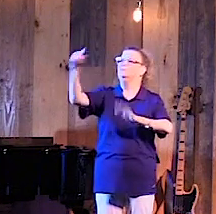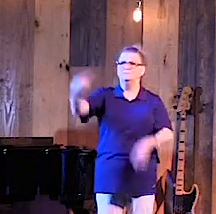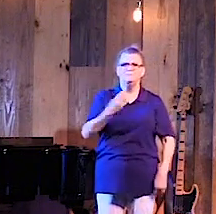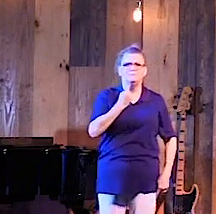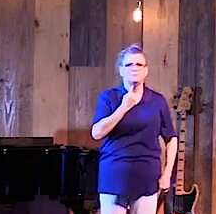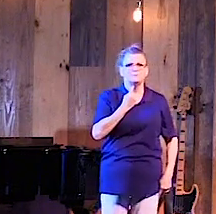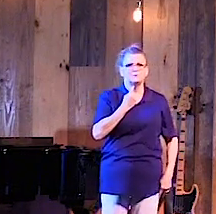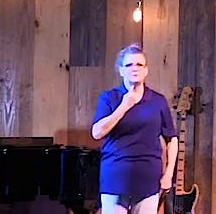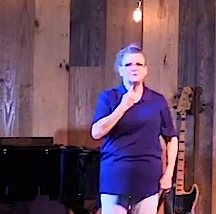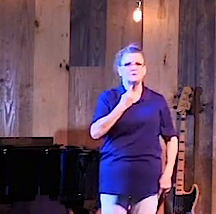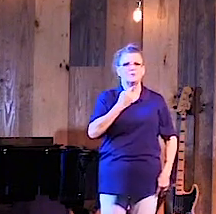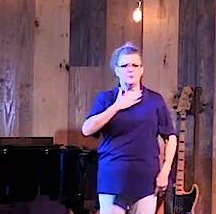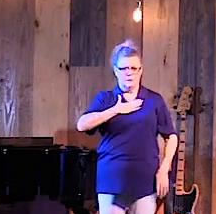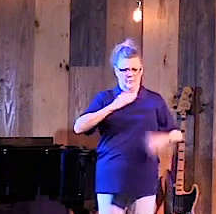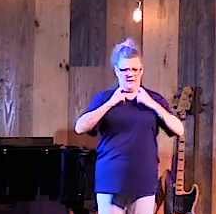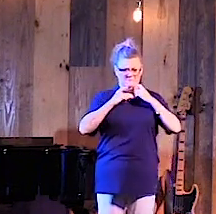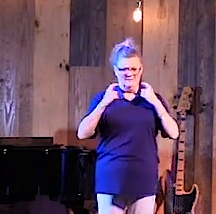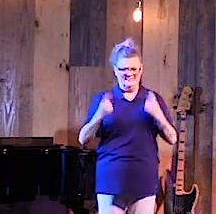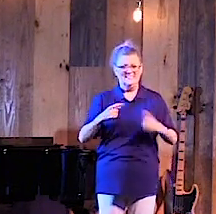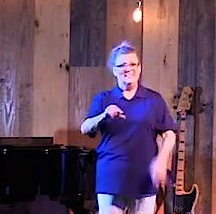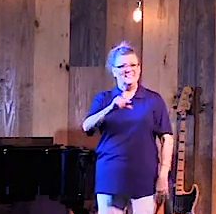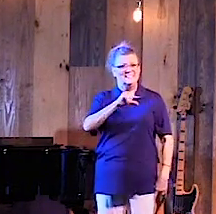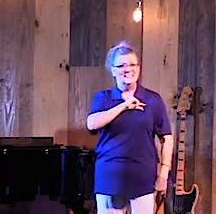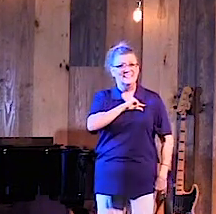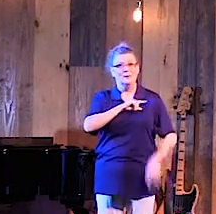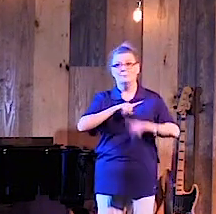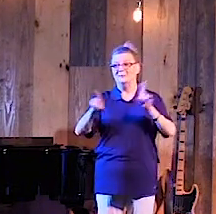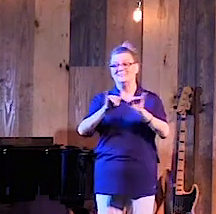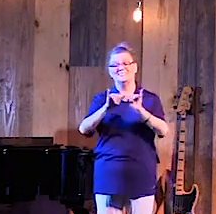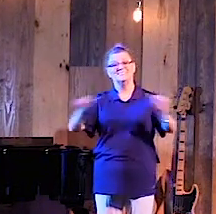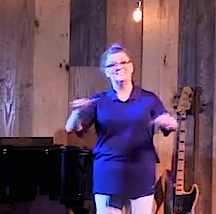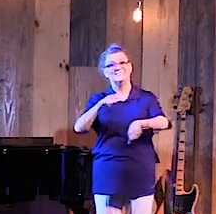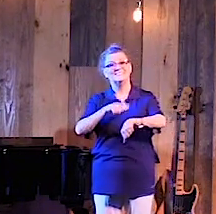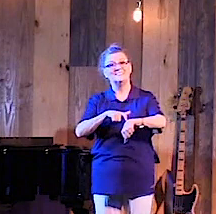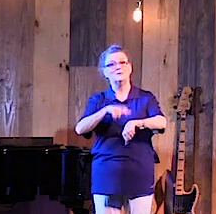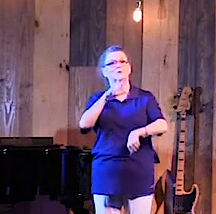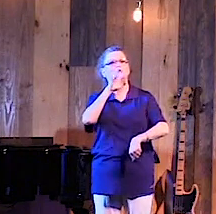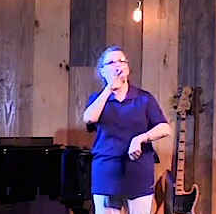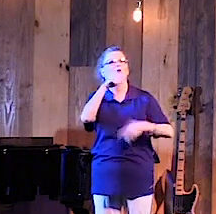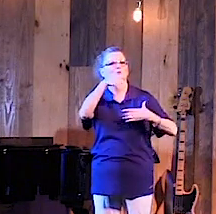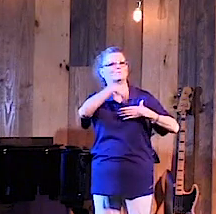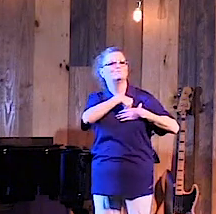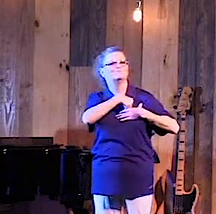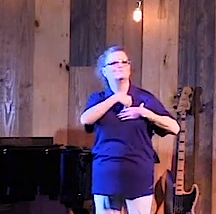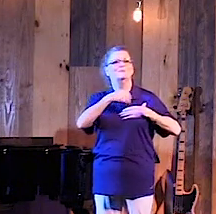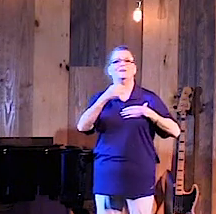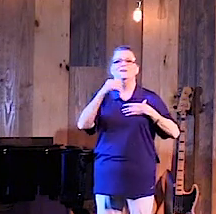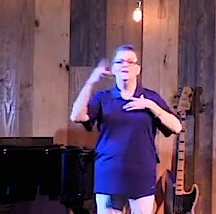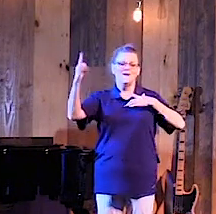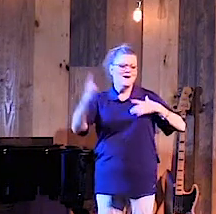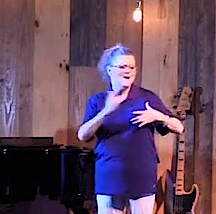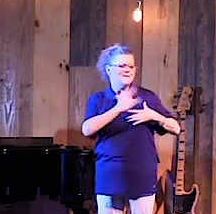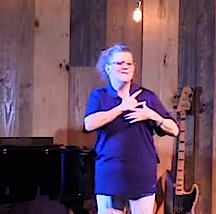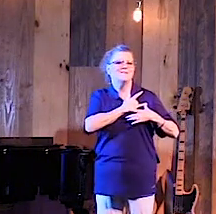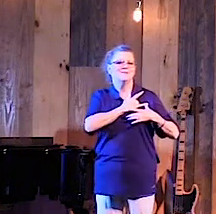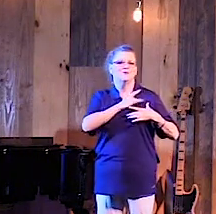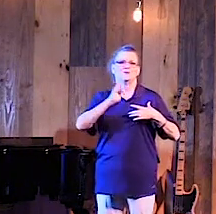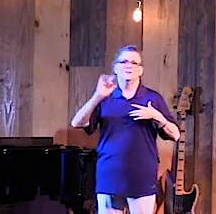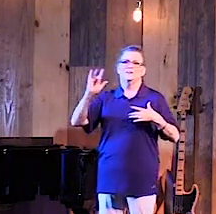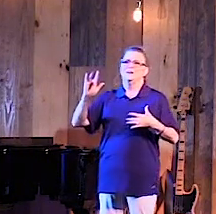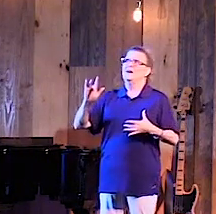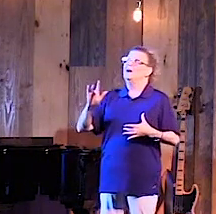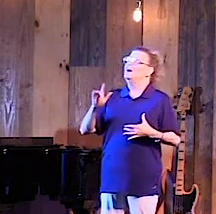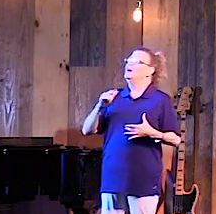my shame, my sin, and my guilt. But at the same time, he was speaking to me that he loved me. And I was completely